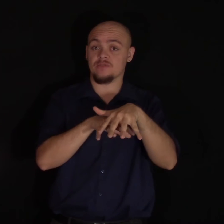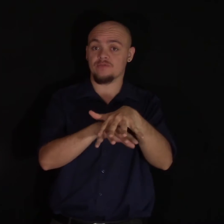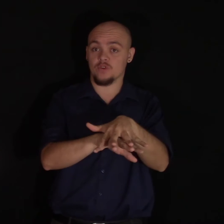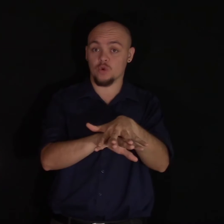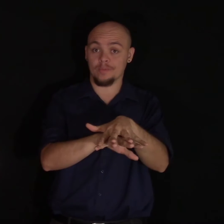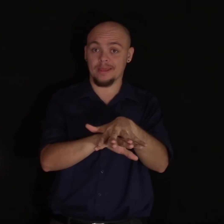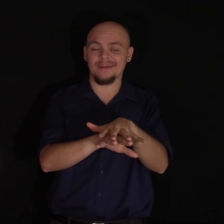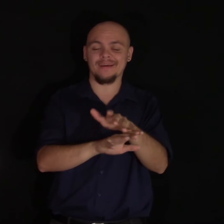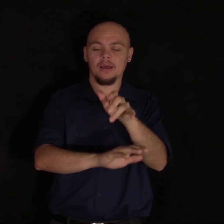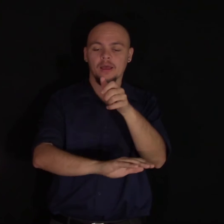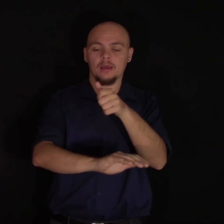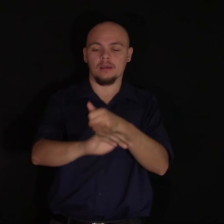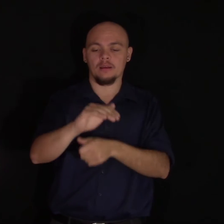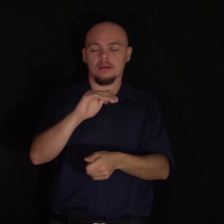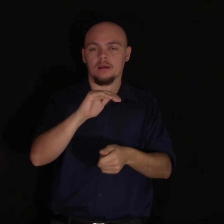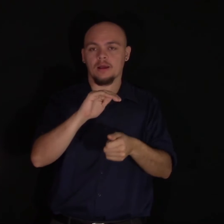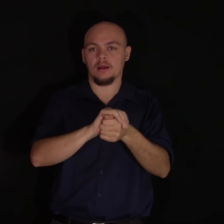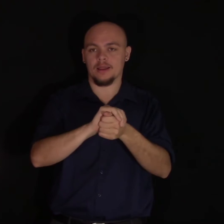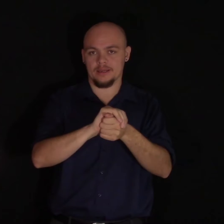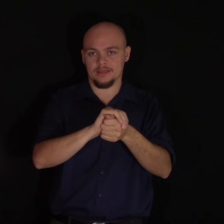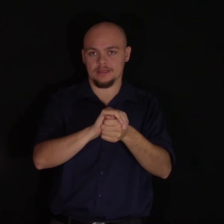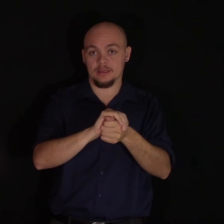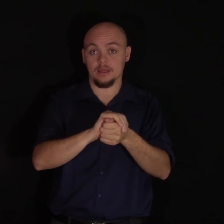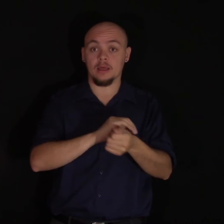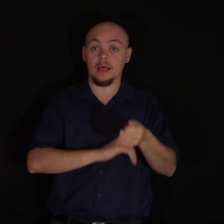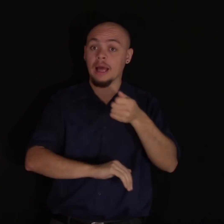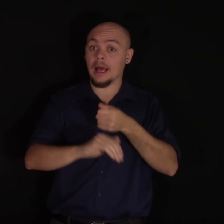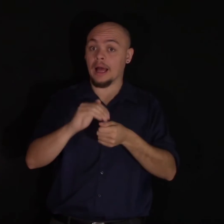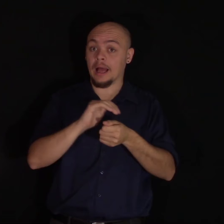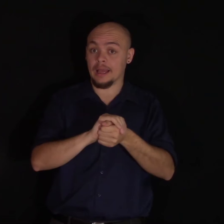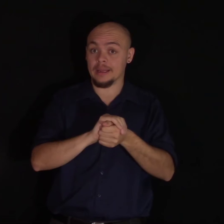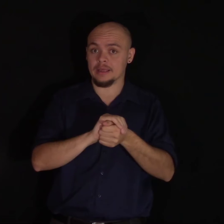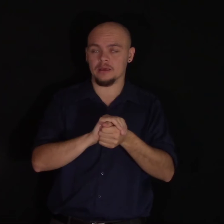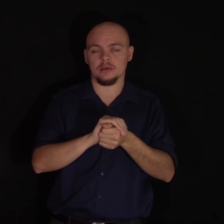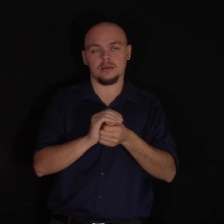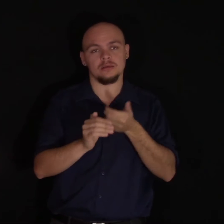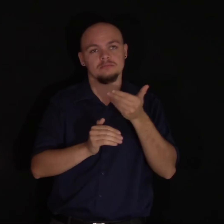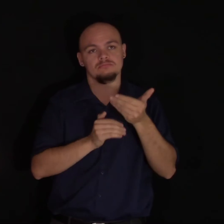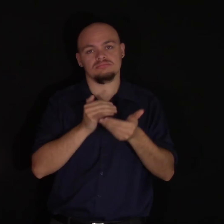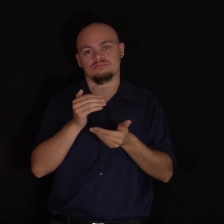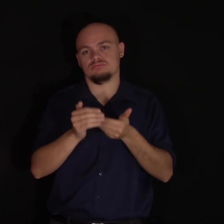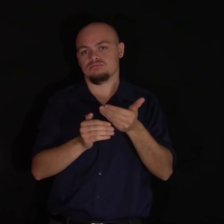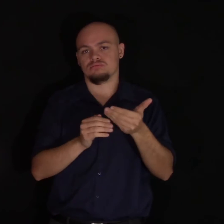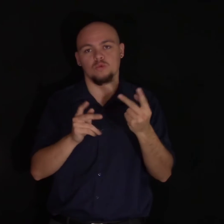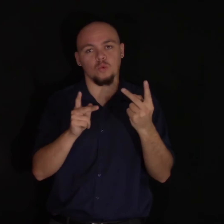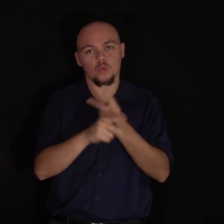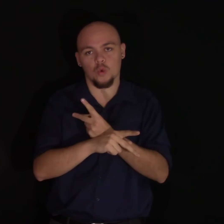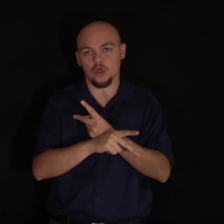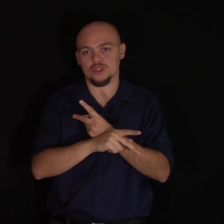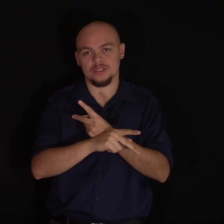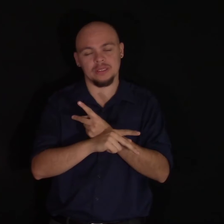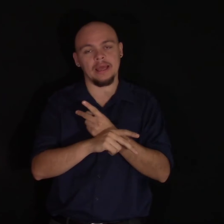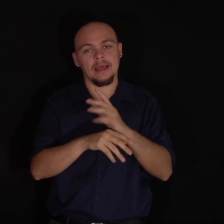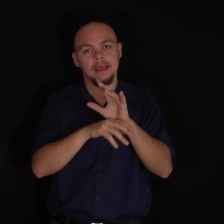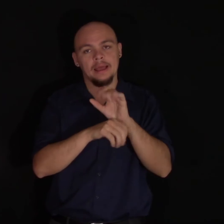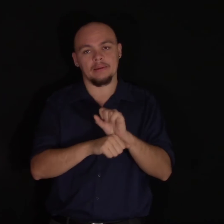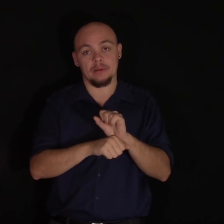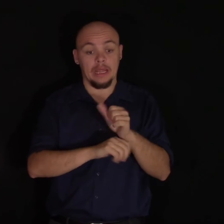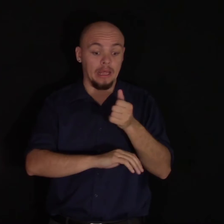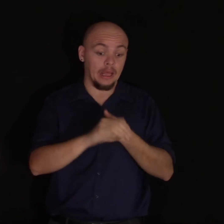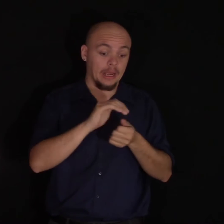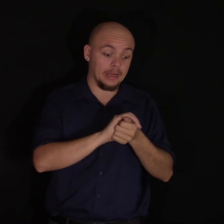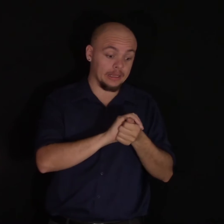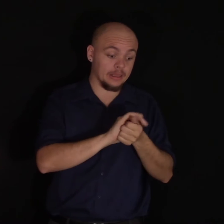hiding. Hiding is a progressive habit, and once you start hiding, it becomes harder and